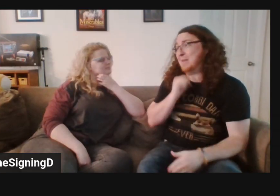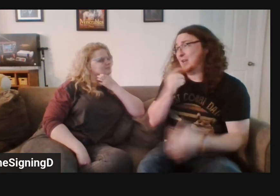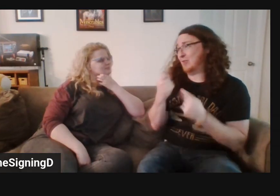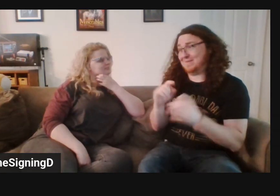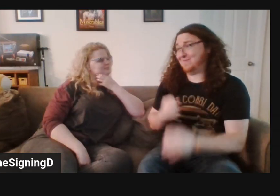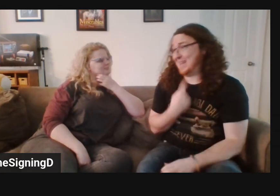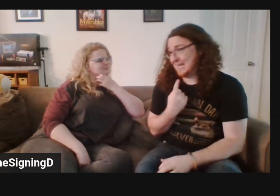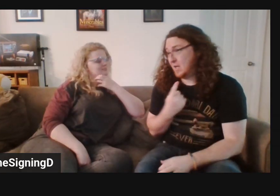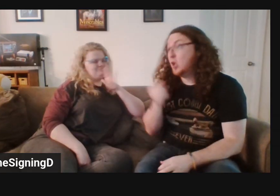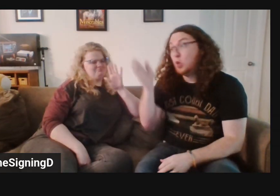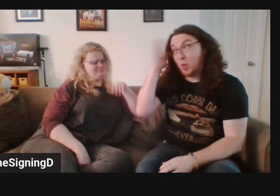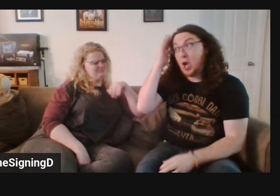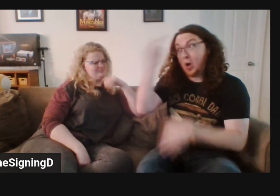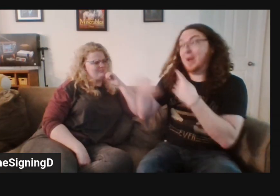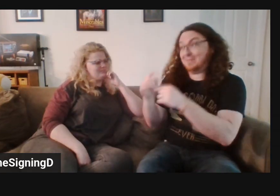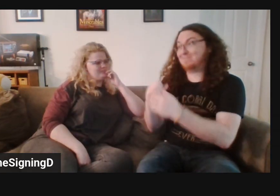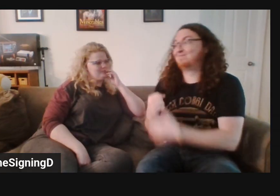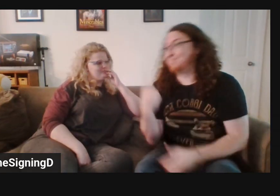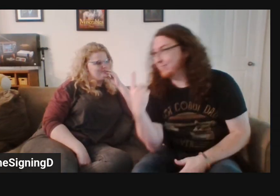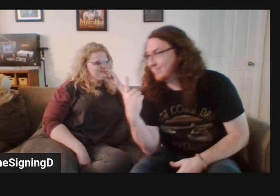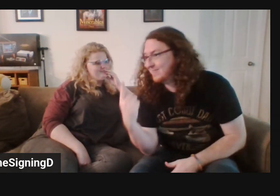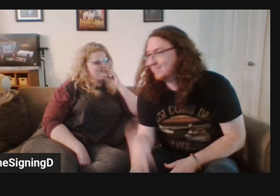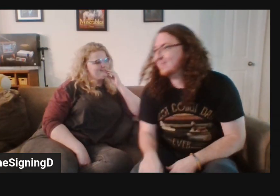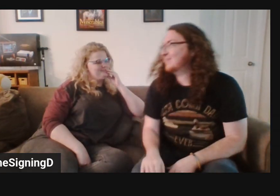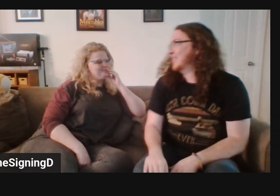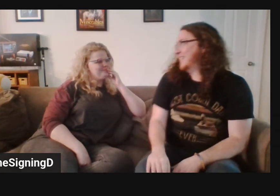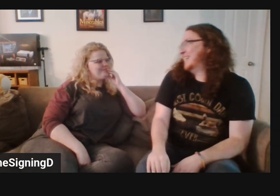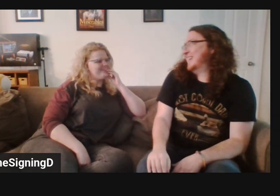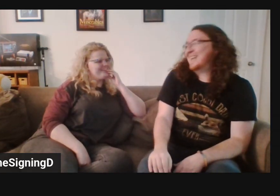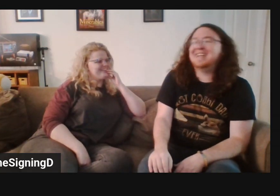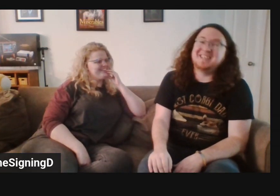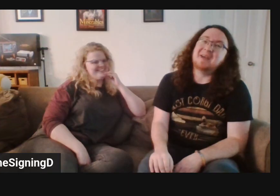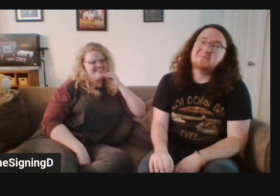offensive. You will know when I'm being offensive. Oh, goodness. Yeah.